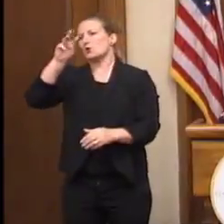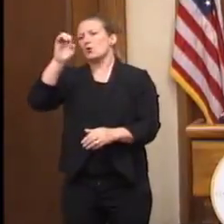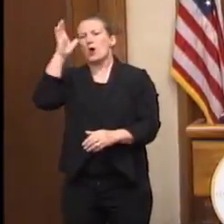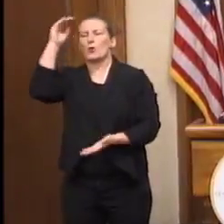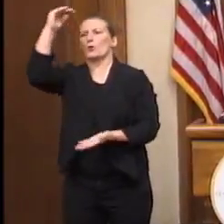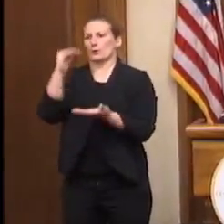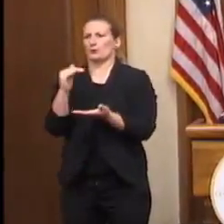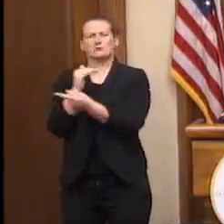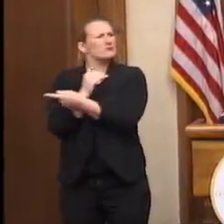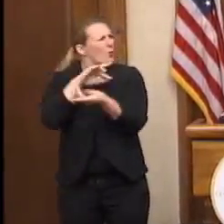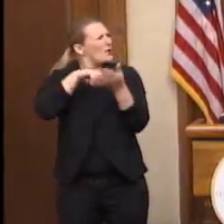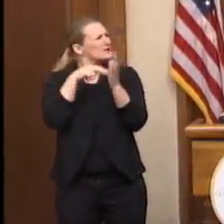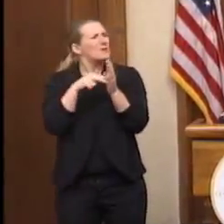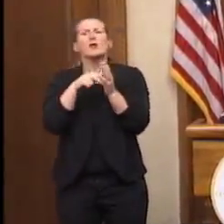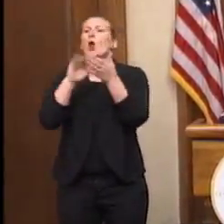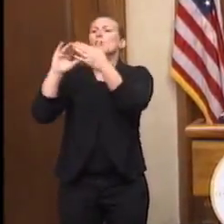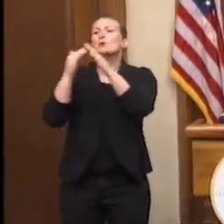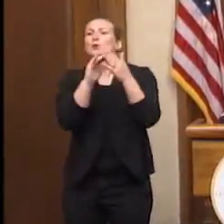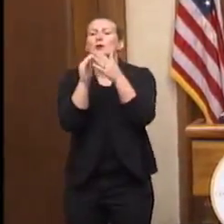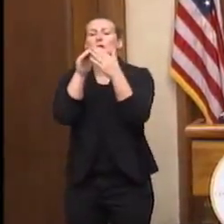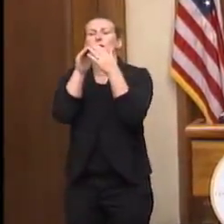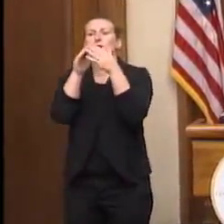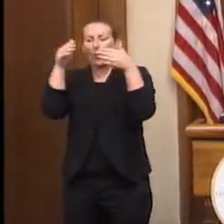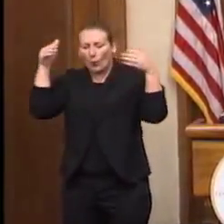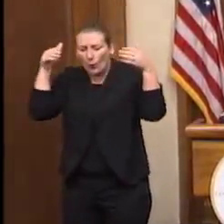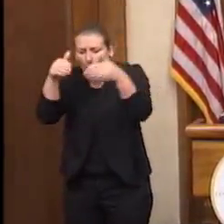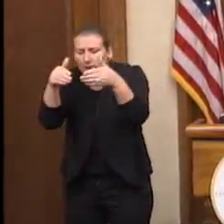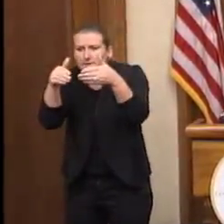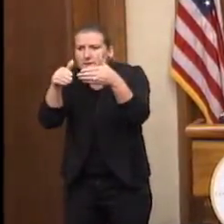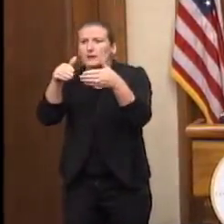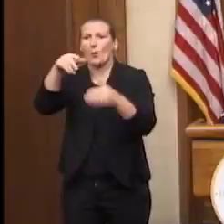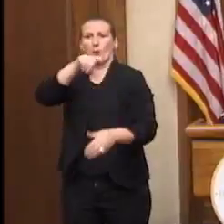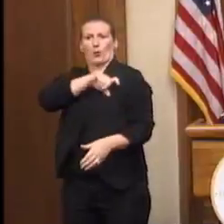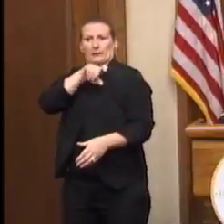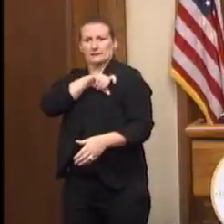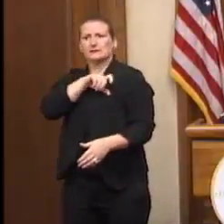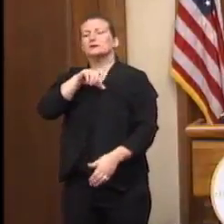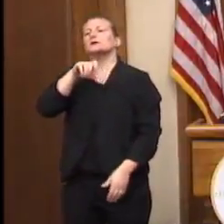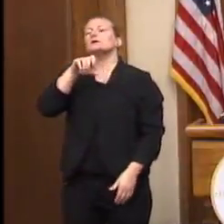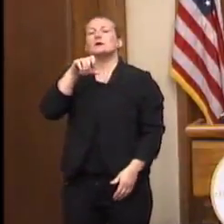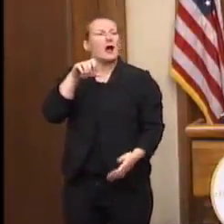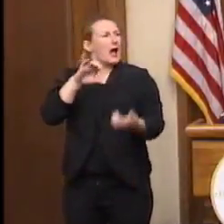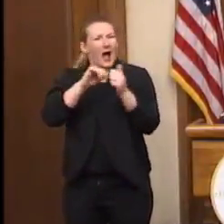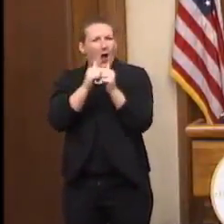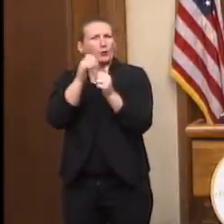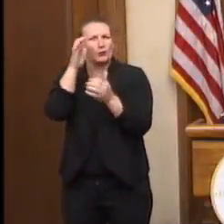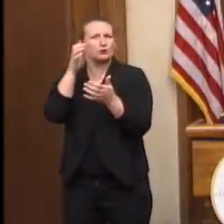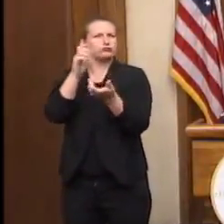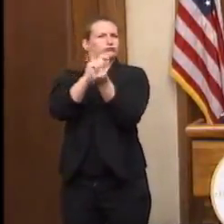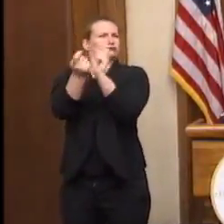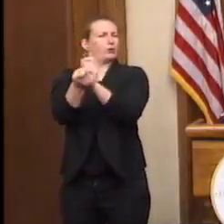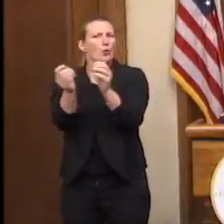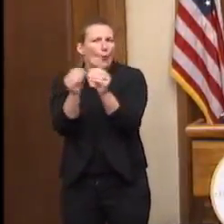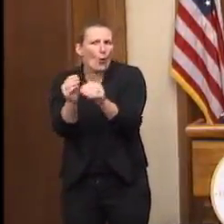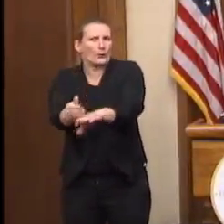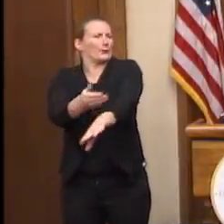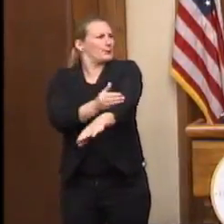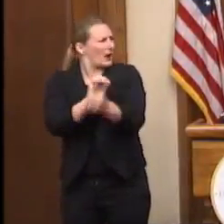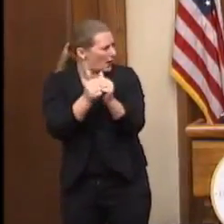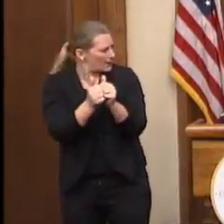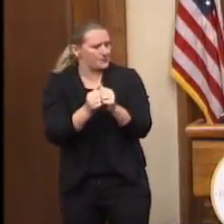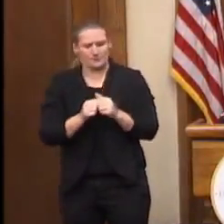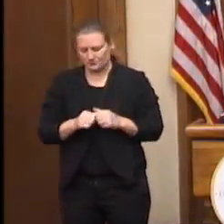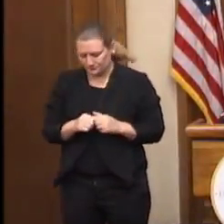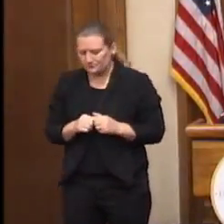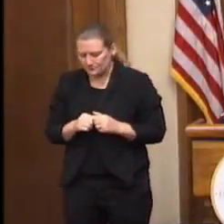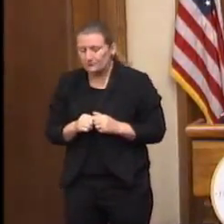what you mean by community-oriented policing. What's going to be done differently or emphasized more in your version of it? Well, part